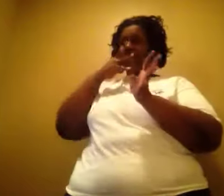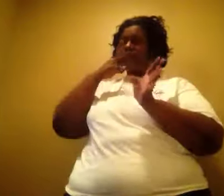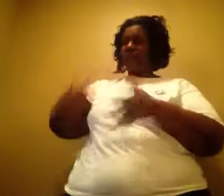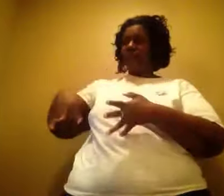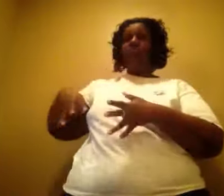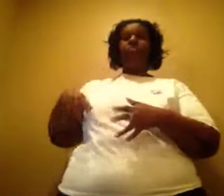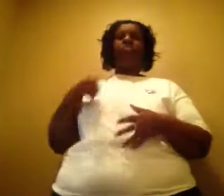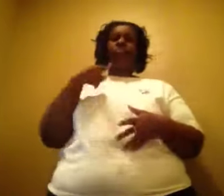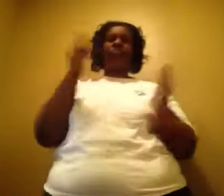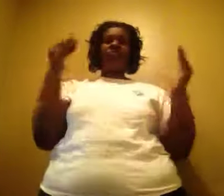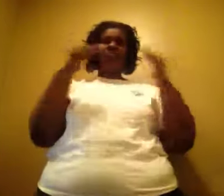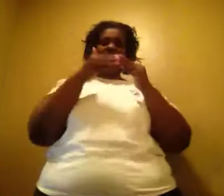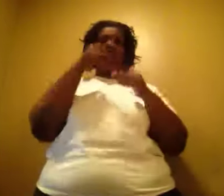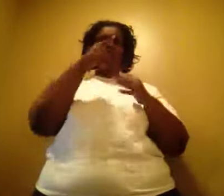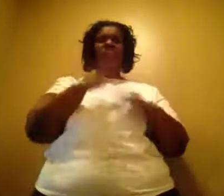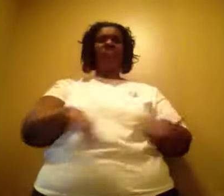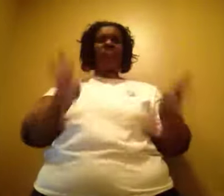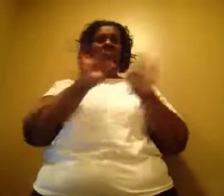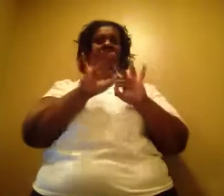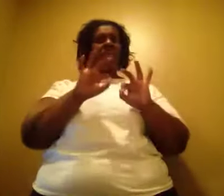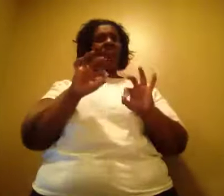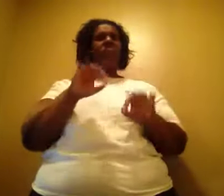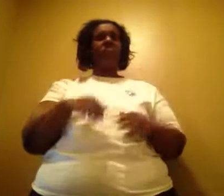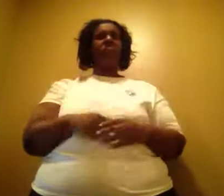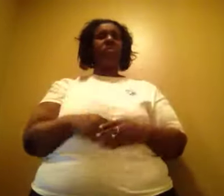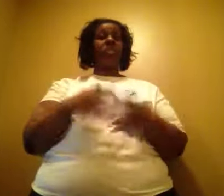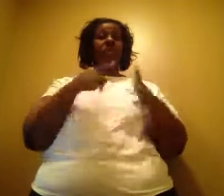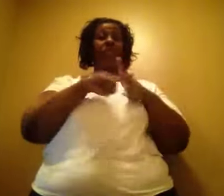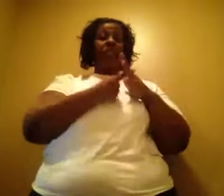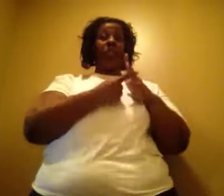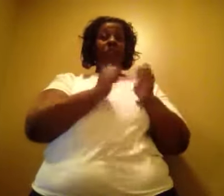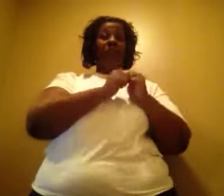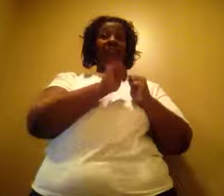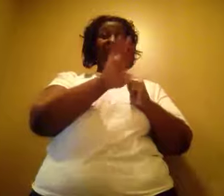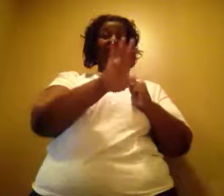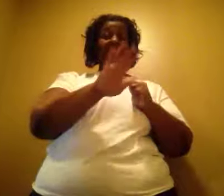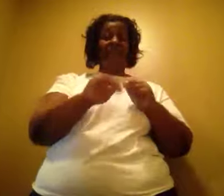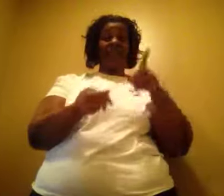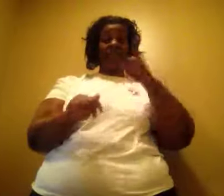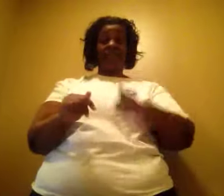So, okay, let's start at the 5. So we start at the 5.